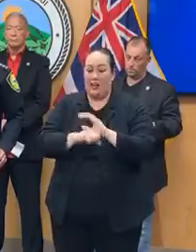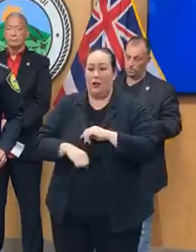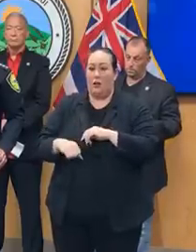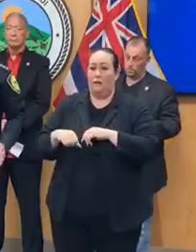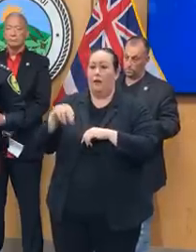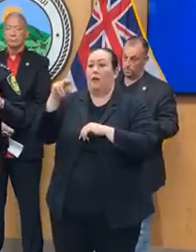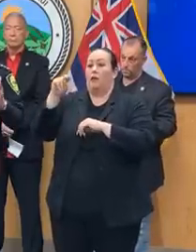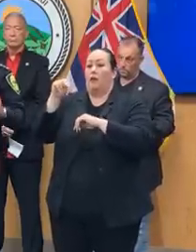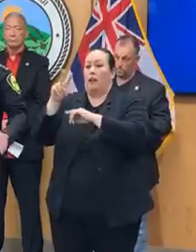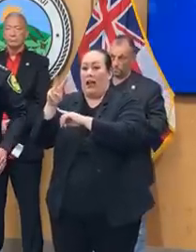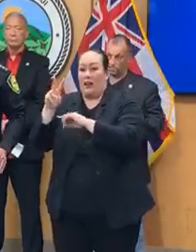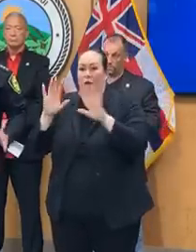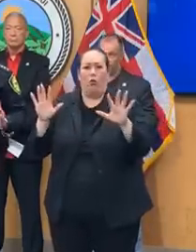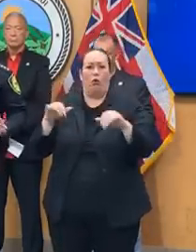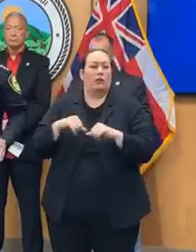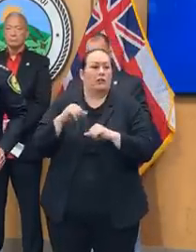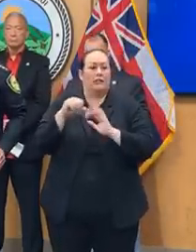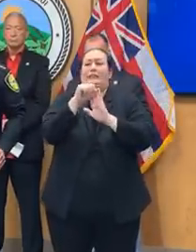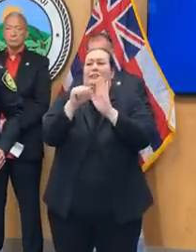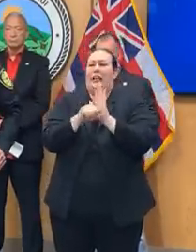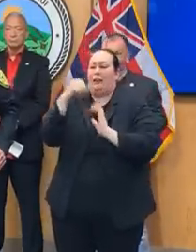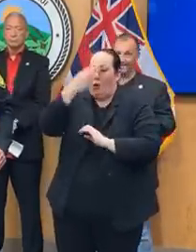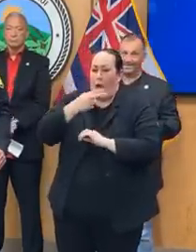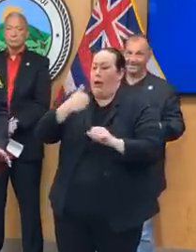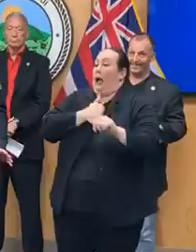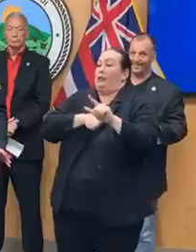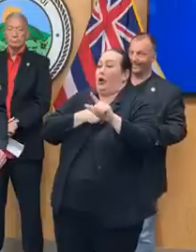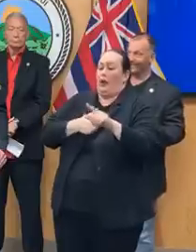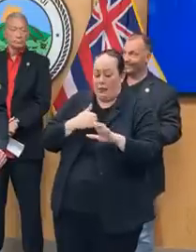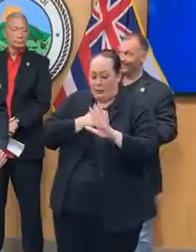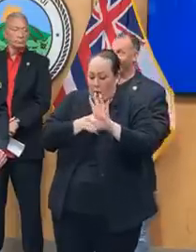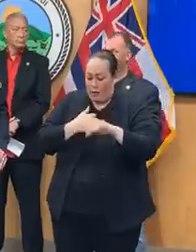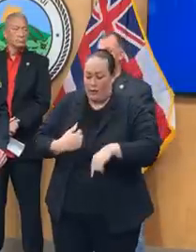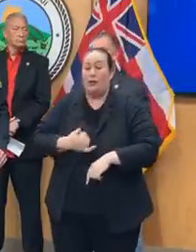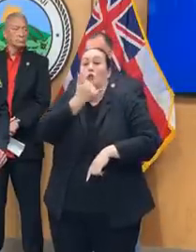Constitution of the State of Hawaii, which is another one that I swore to uphold. Forgive me.